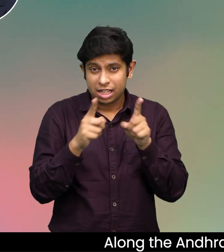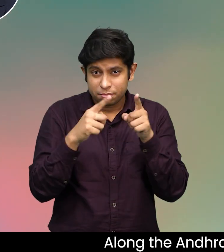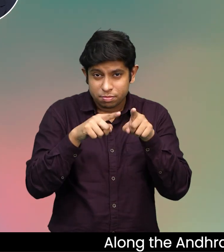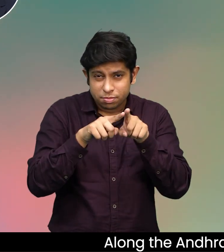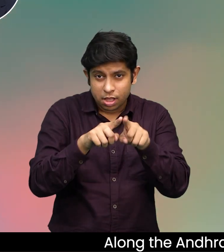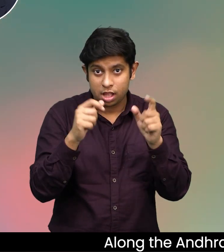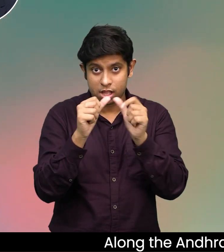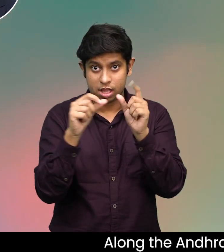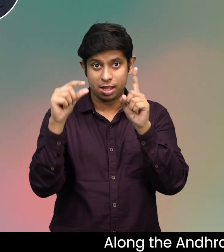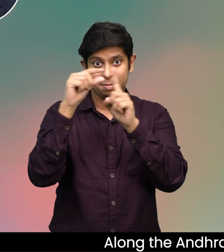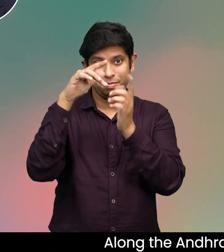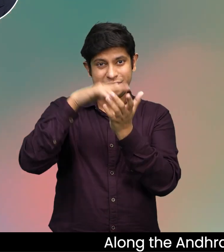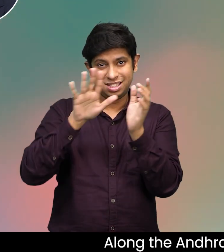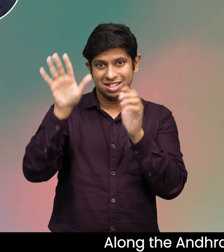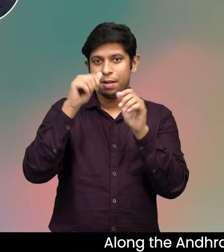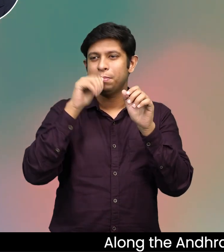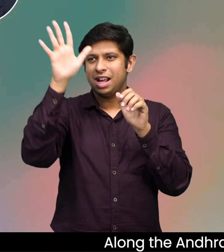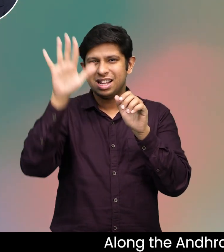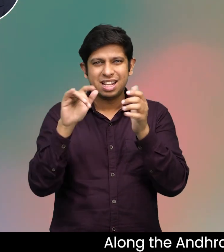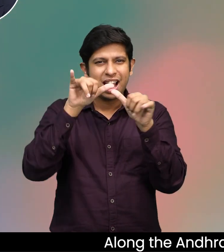Along the Andhra Pradesh coast,